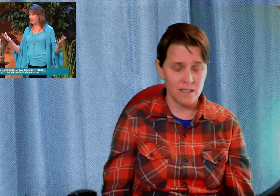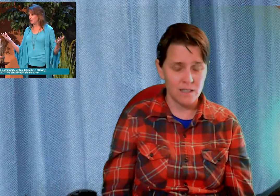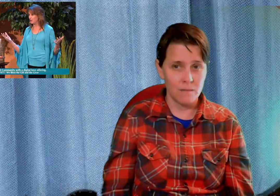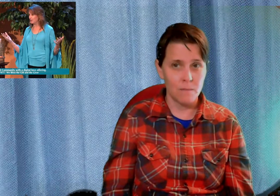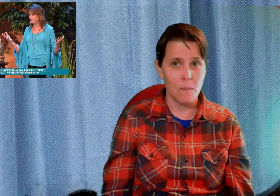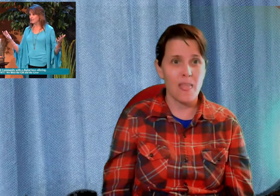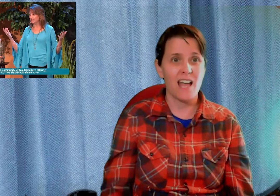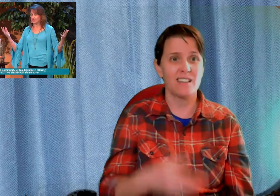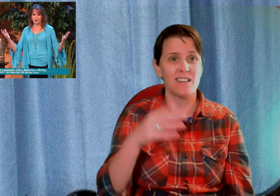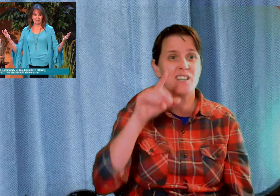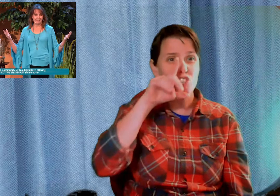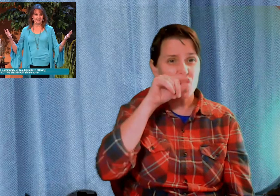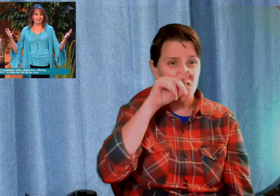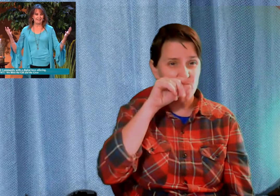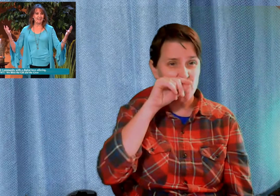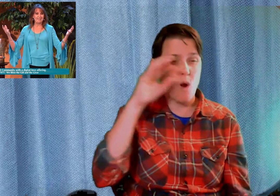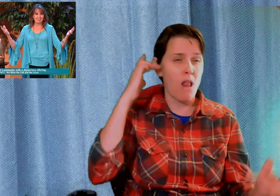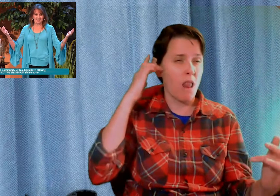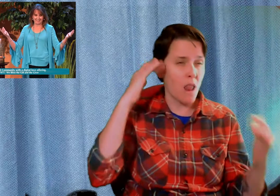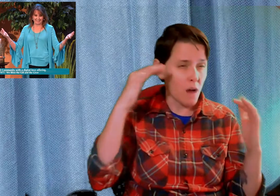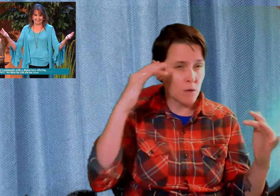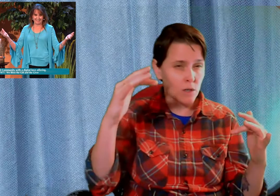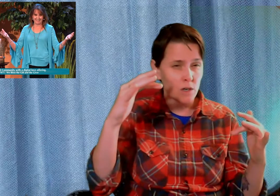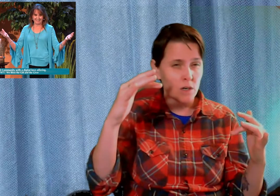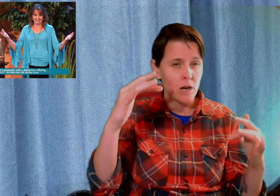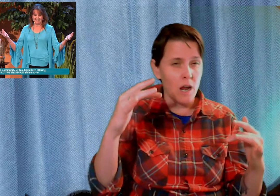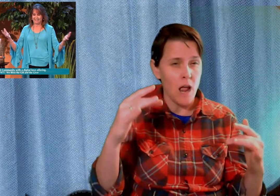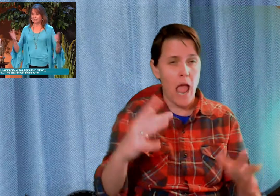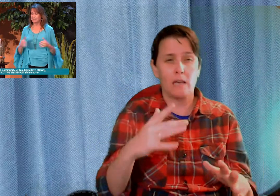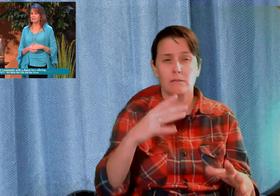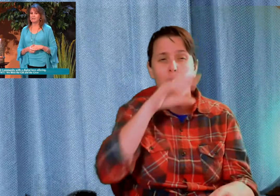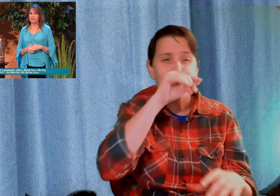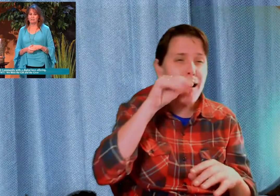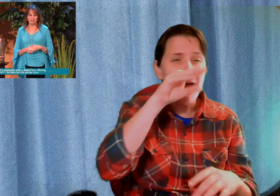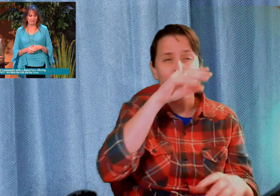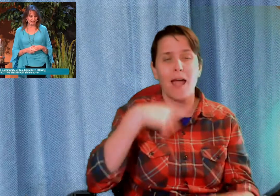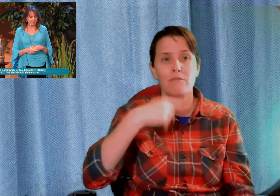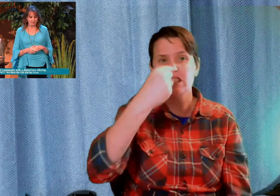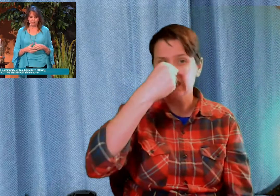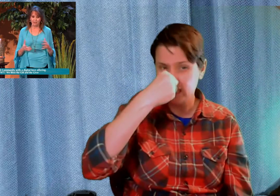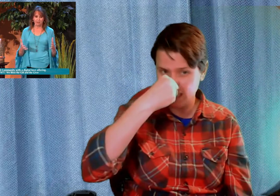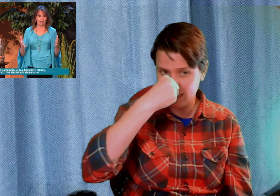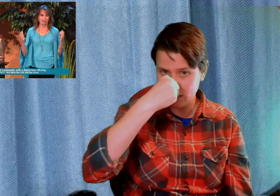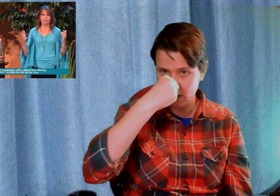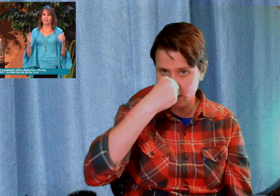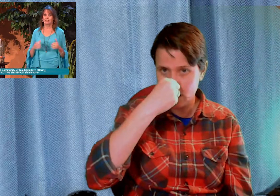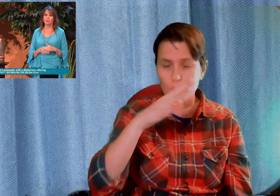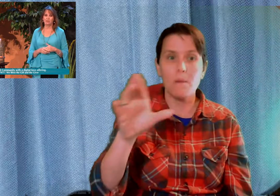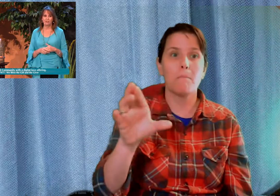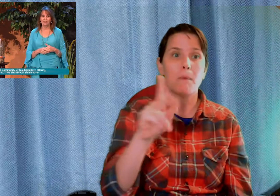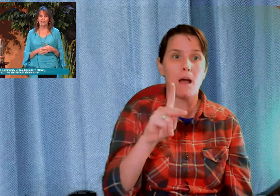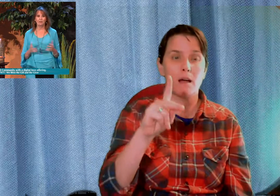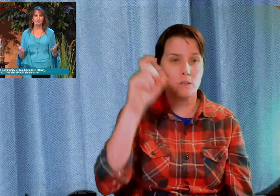are louder and squawking and stinky. He goes back to the wise man the next week. He goes, "Oh my gosh, it's